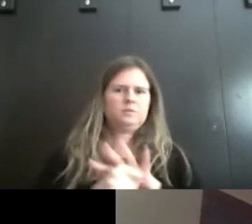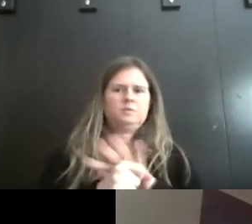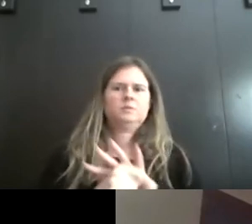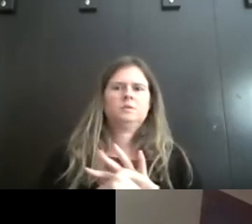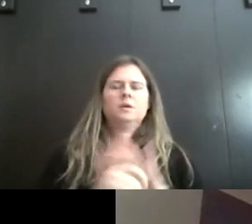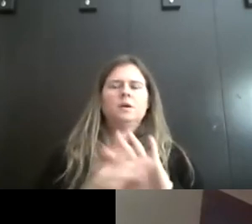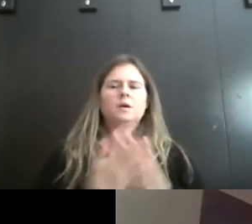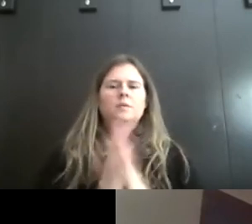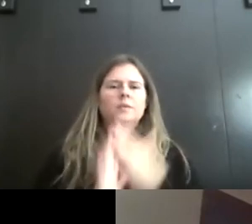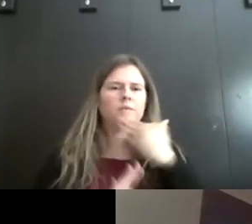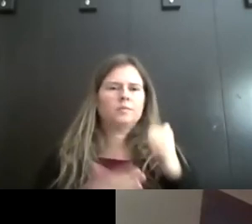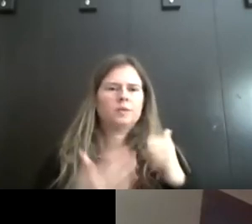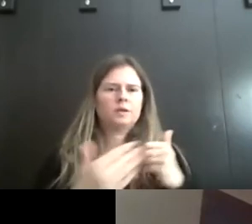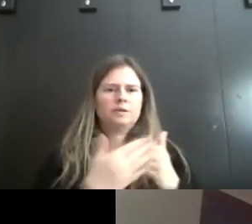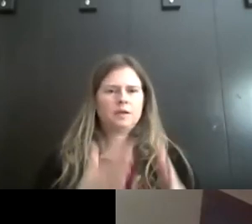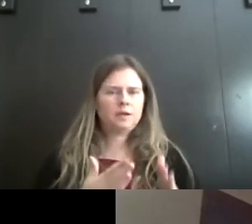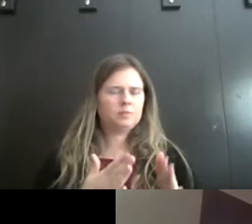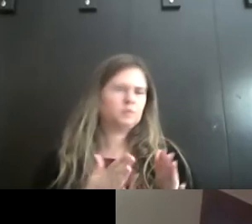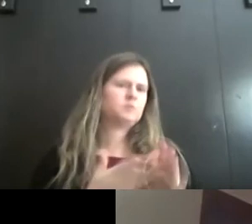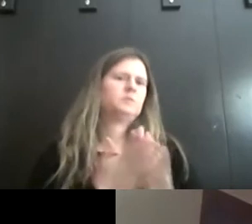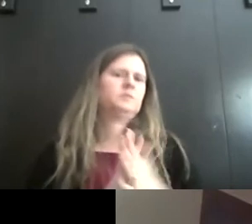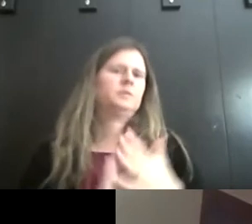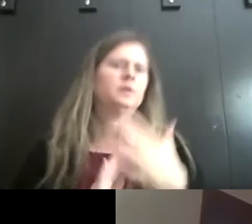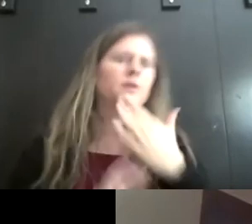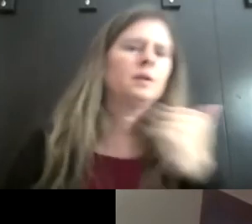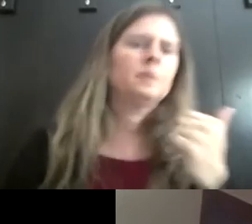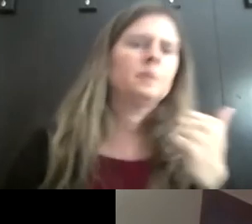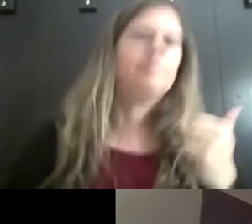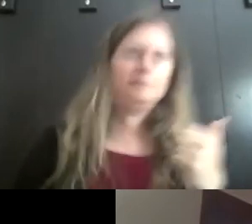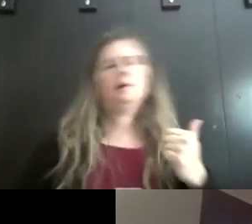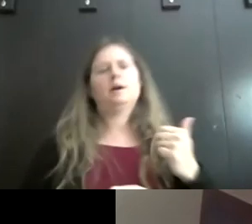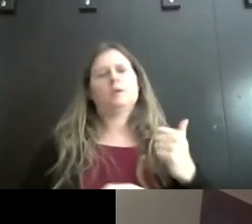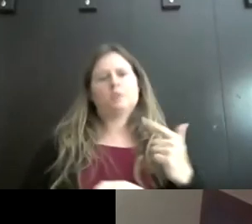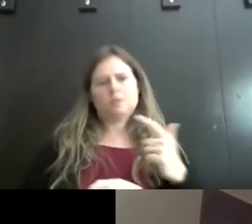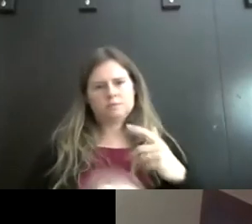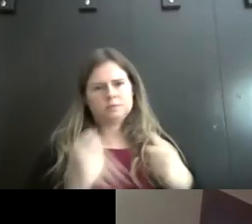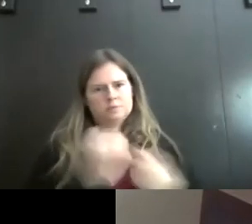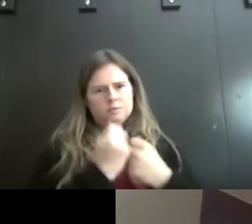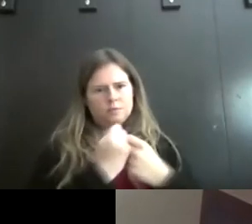and a more supportive community to the Chumash and Tataviam people? What would you like to see?